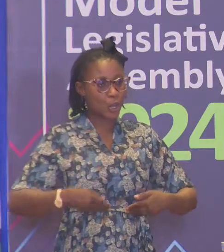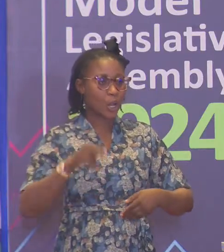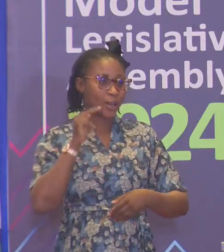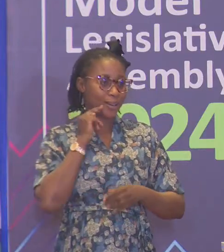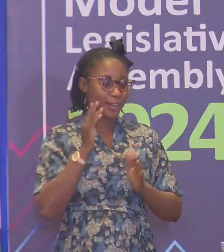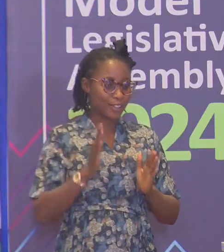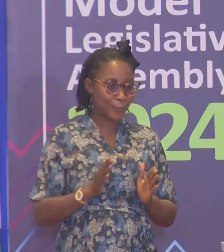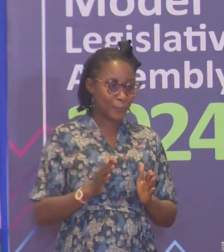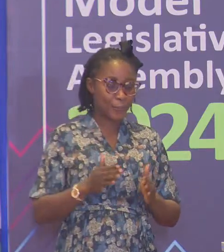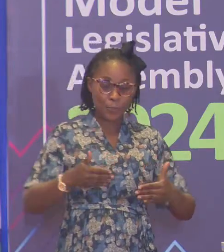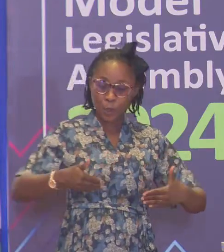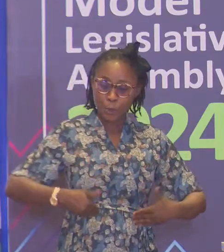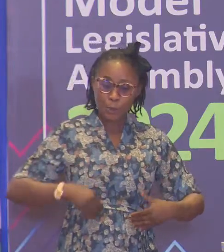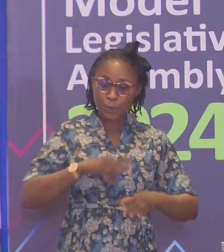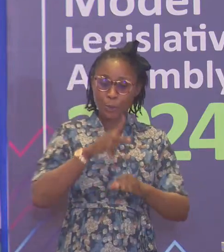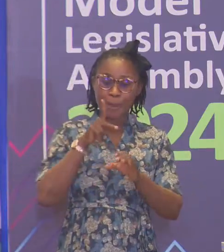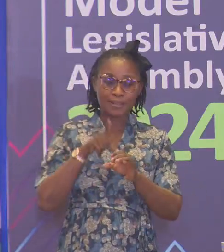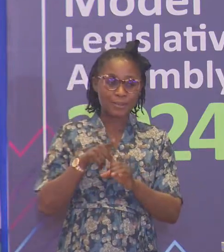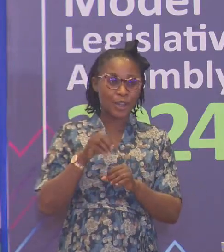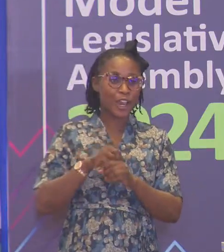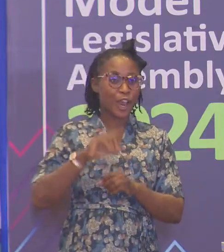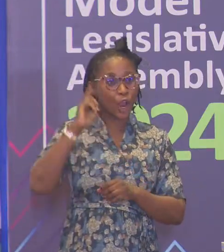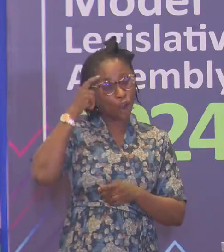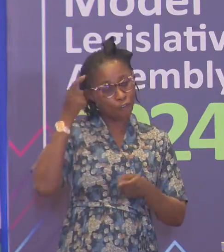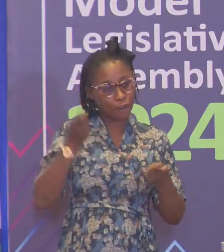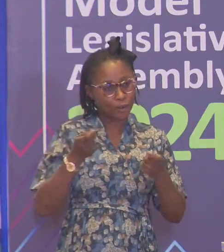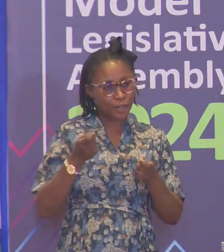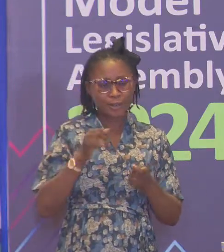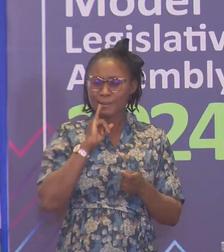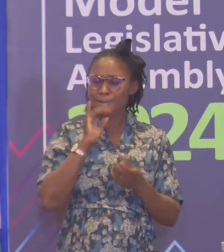Youth participation in governance is crucial